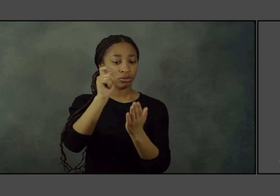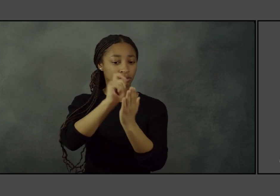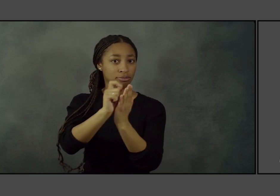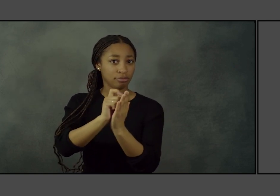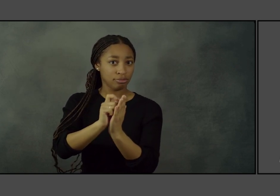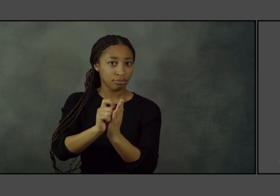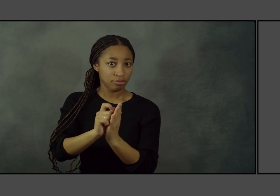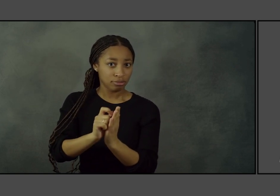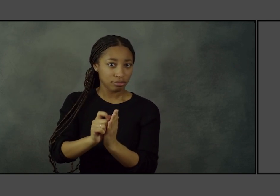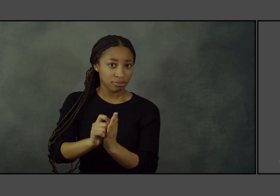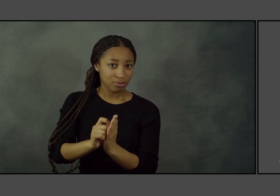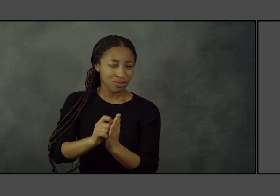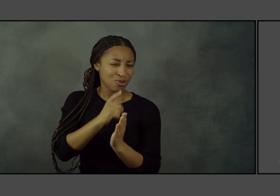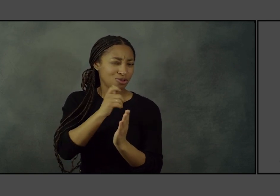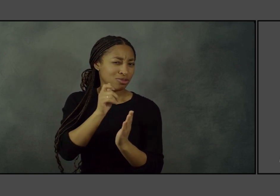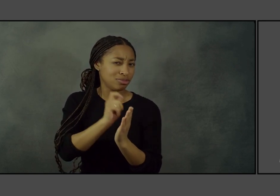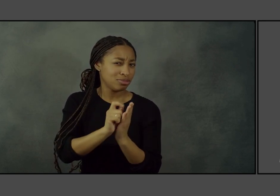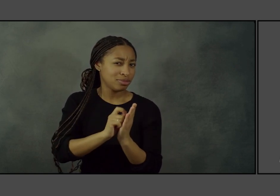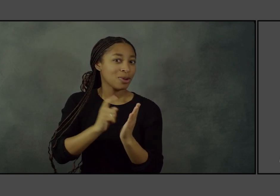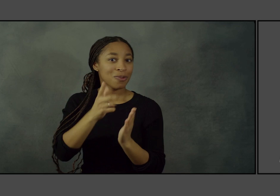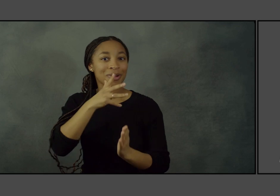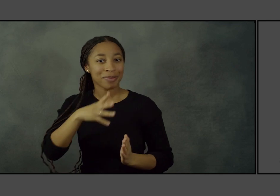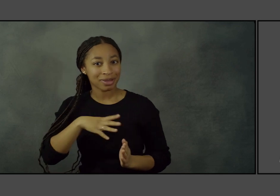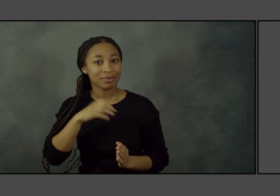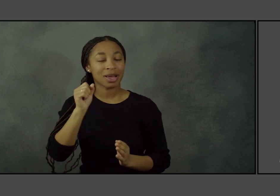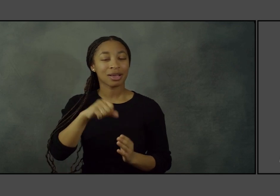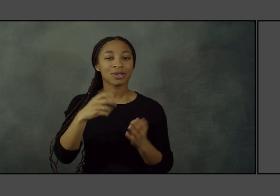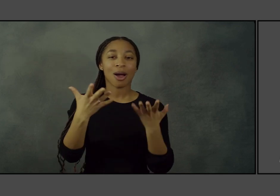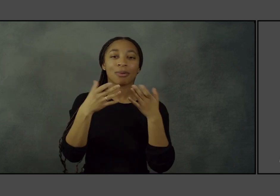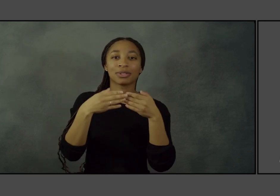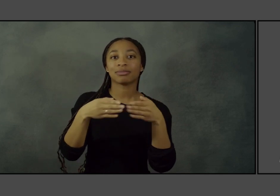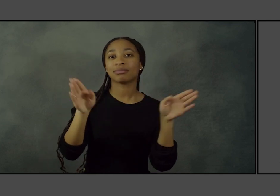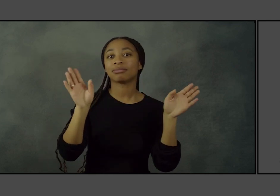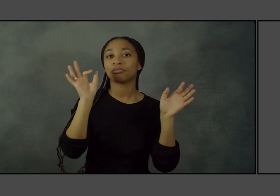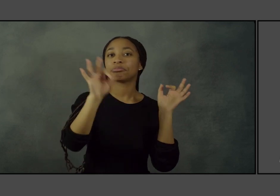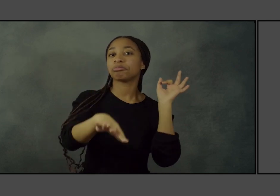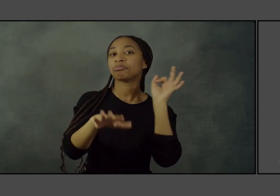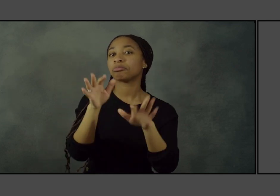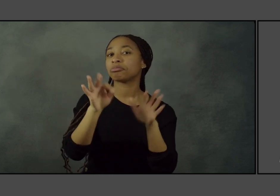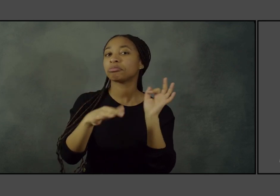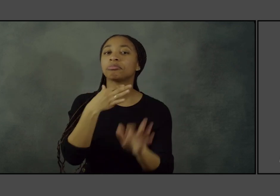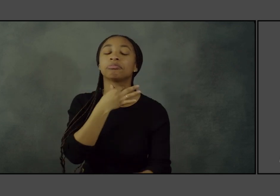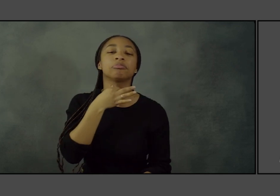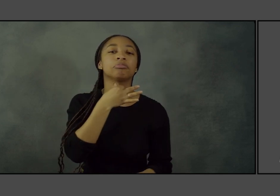opening up that huge topic, and if you each could just drop in a little bit about it.